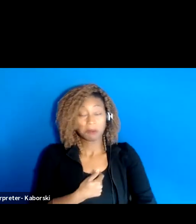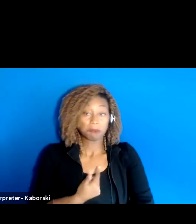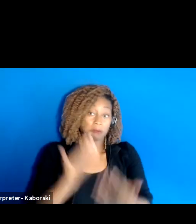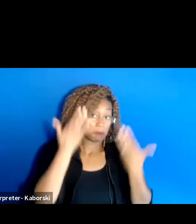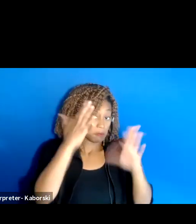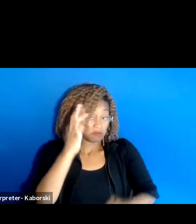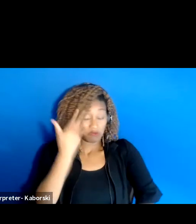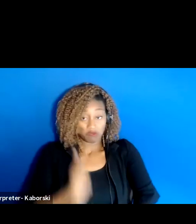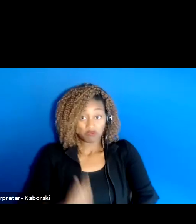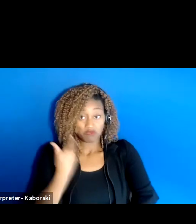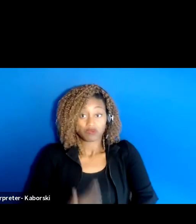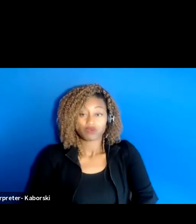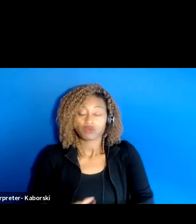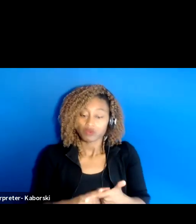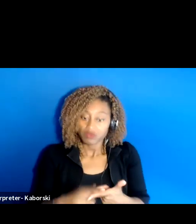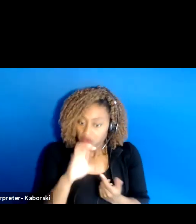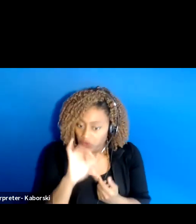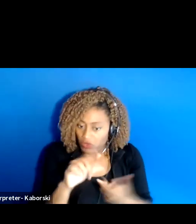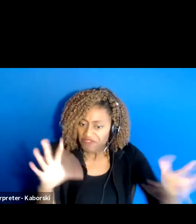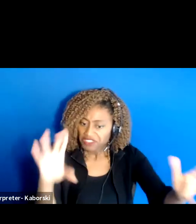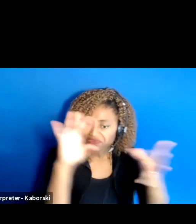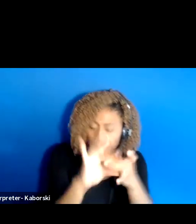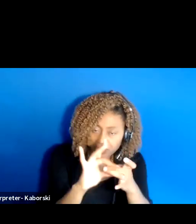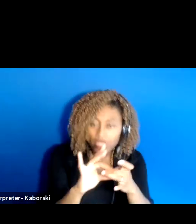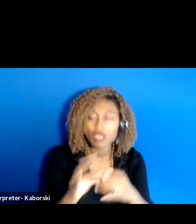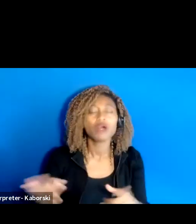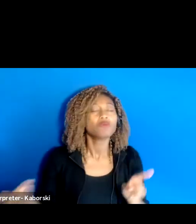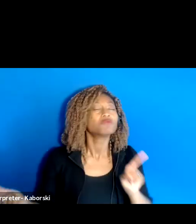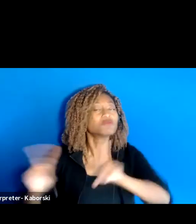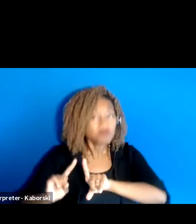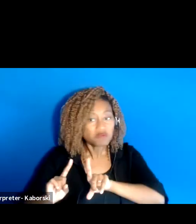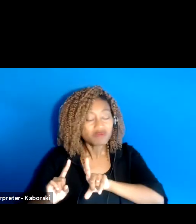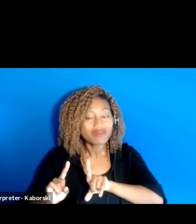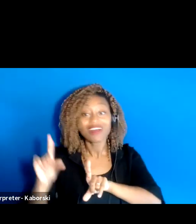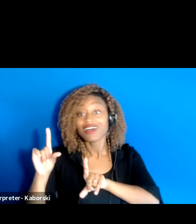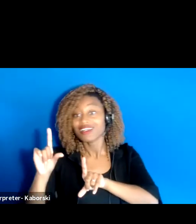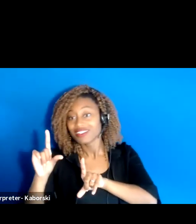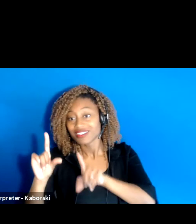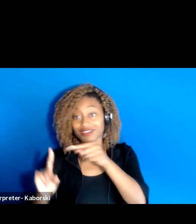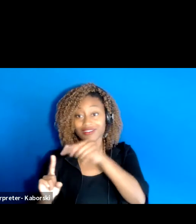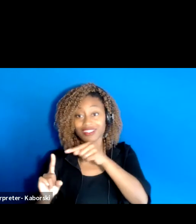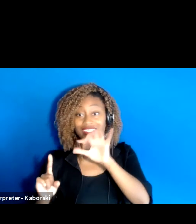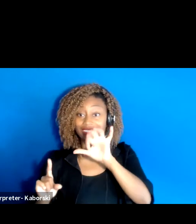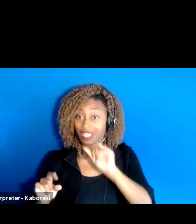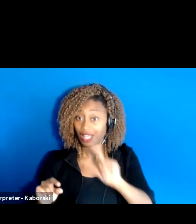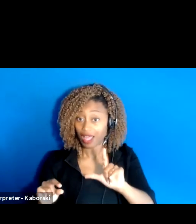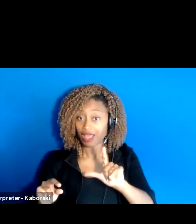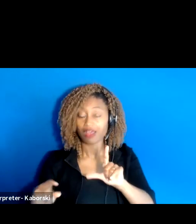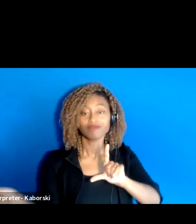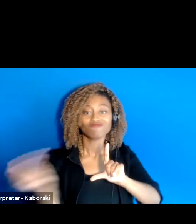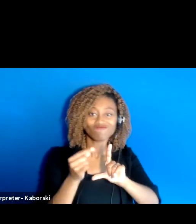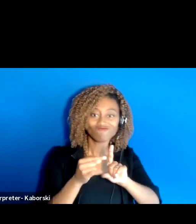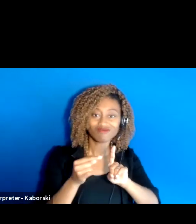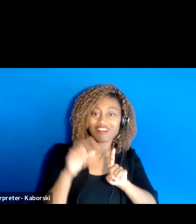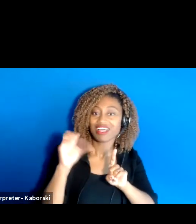would be a great opportunity for us to go in together and talk about independent living from both that local level